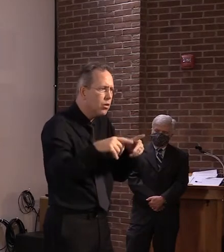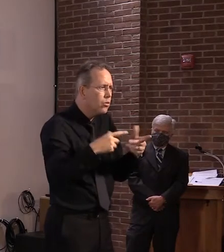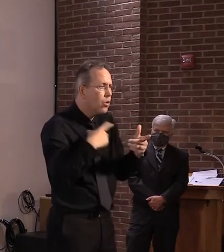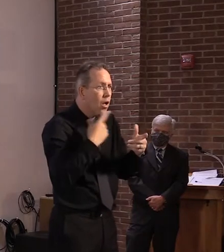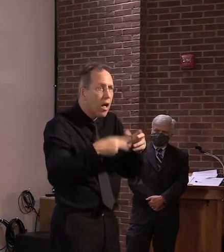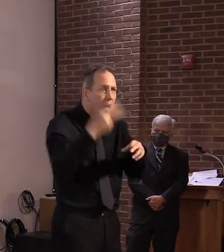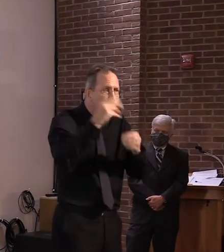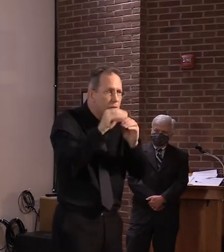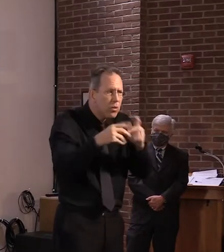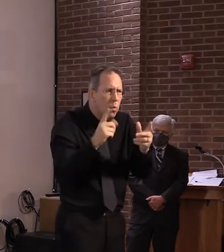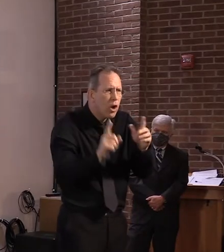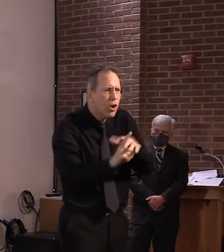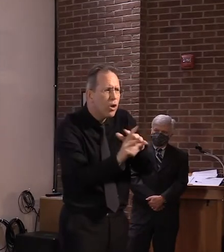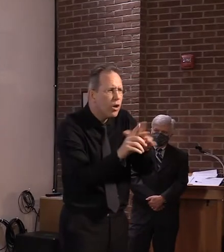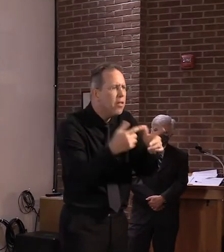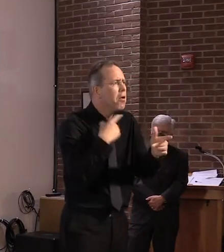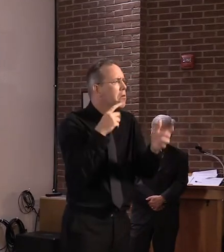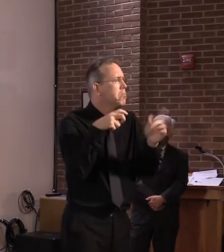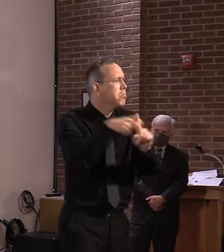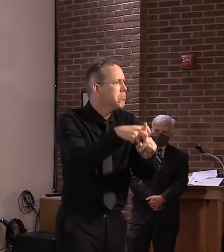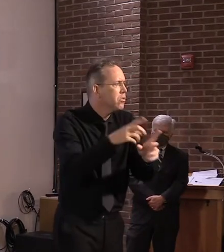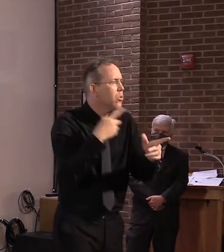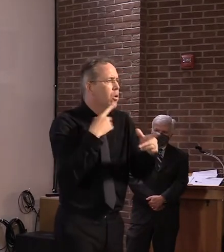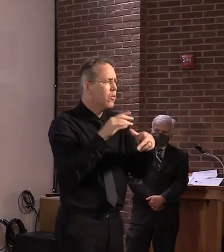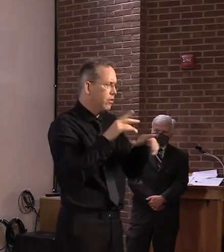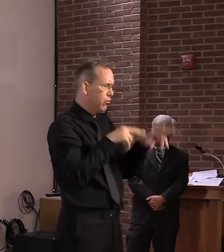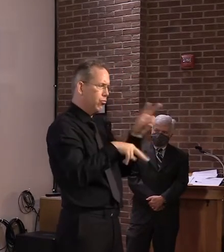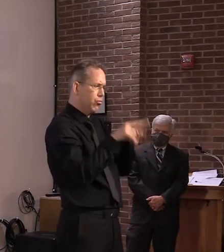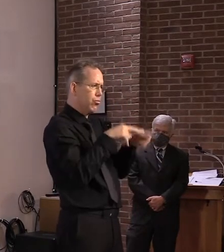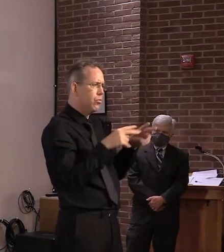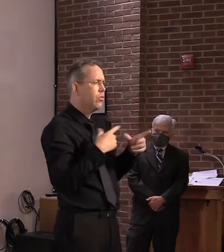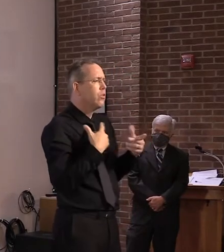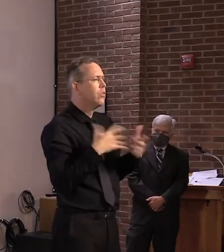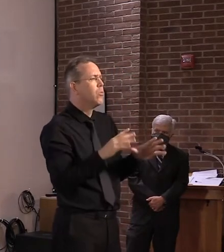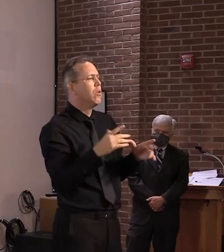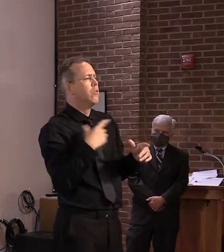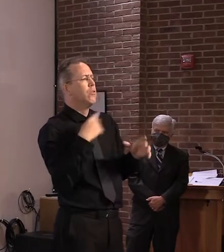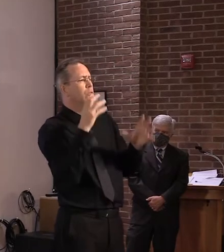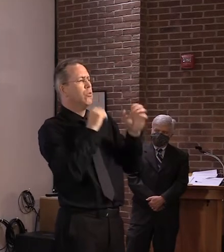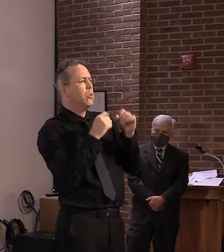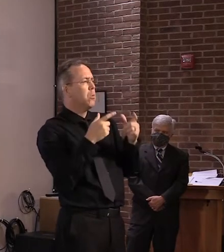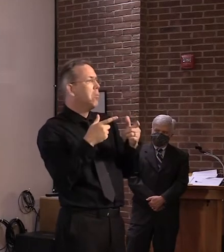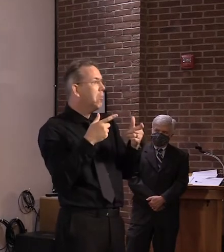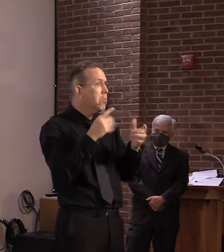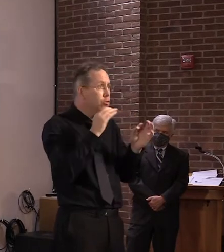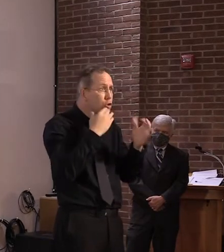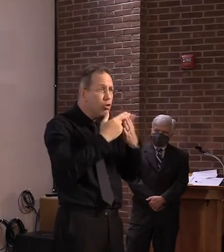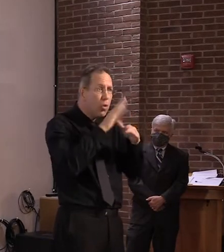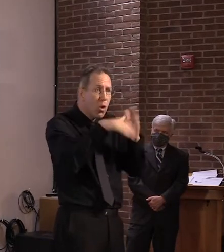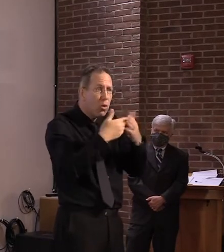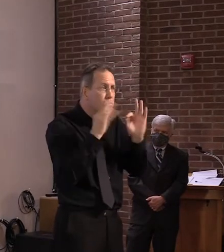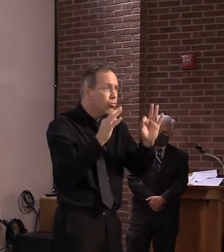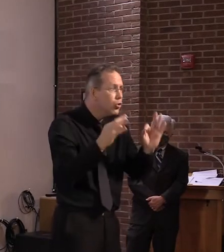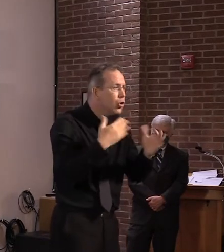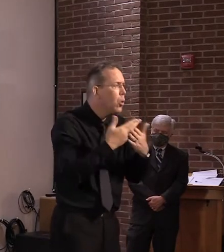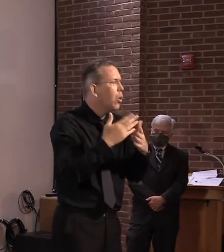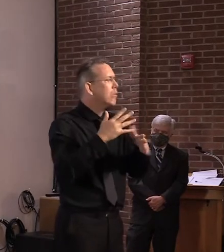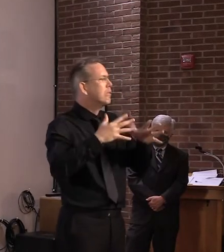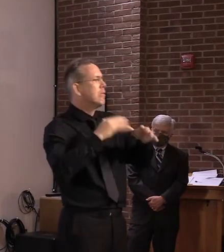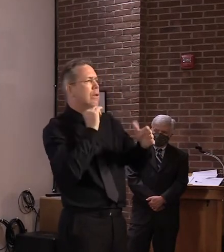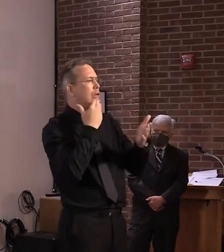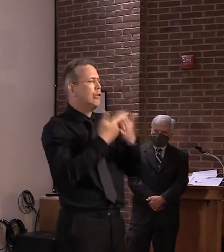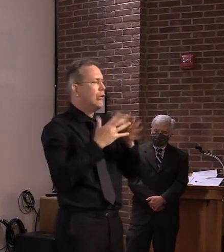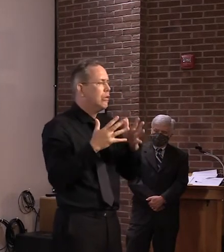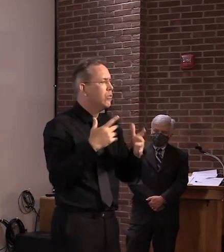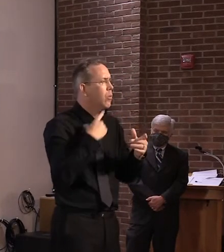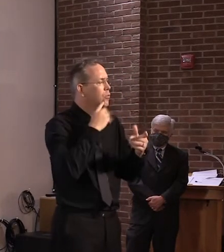doing in Vermont. And, you know, we've exceeded that threshold and we want to continue to. So we need an accurate count of tests